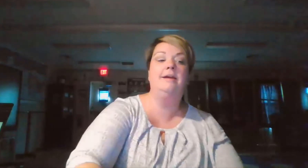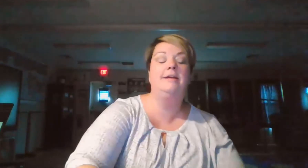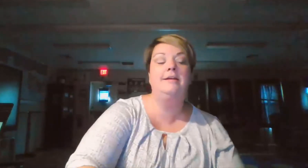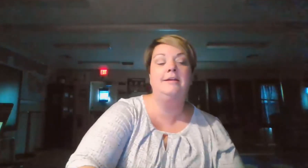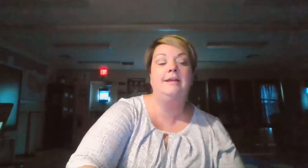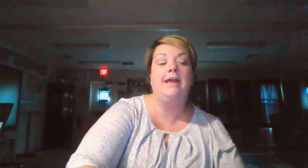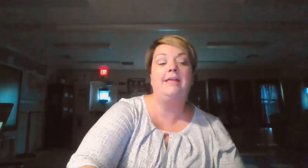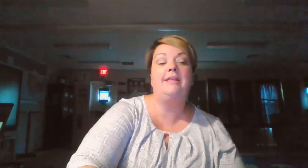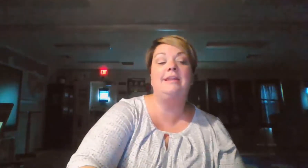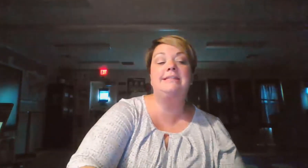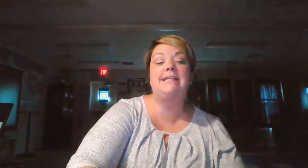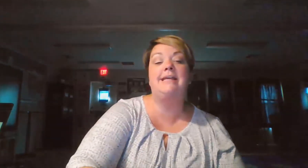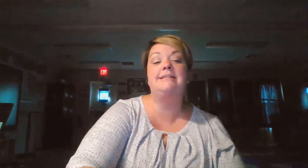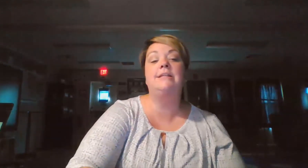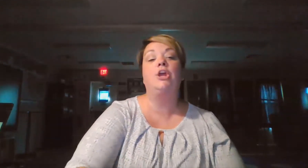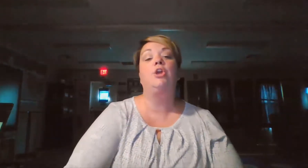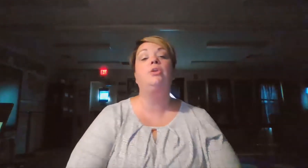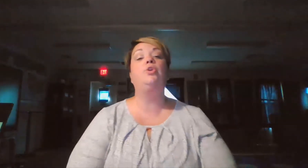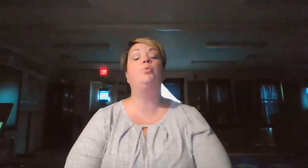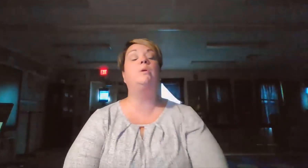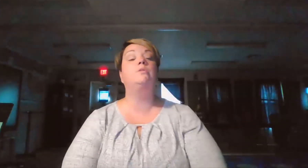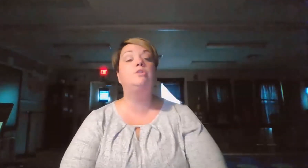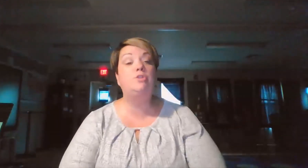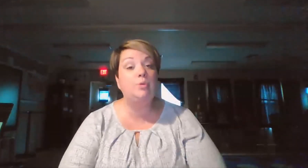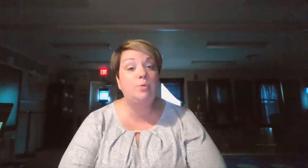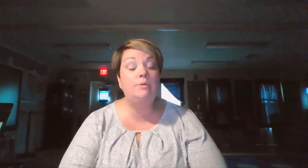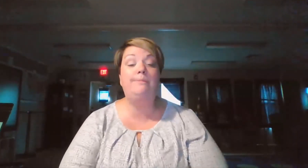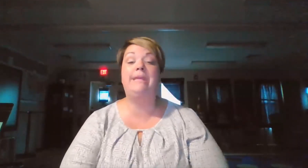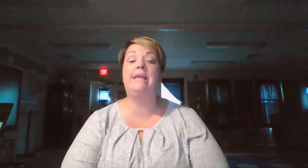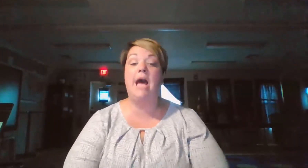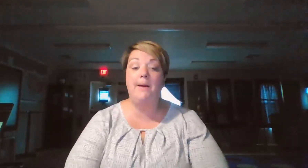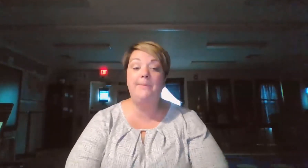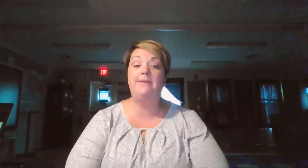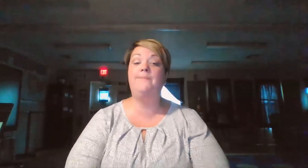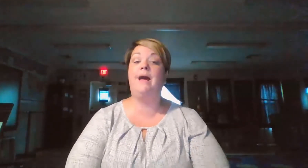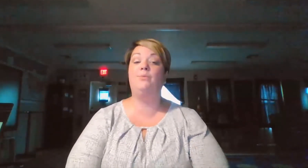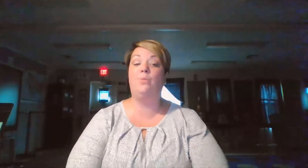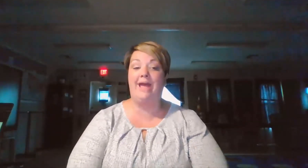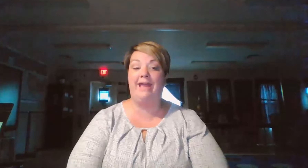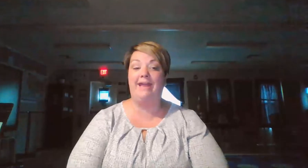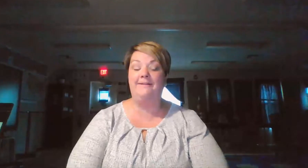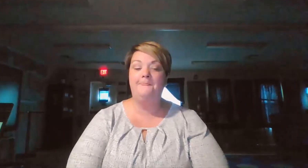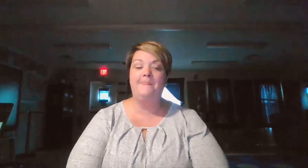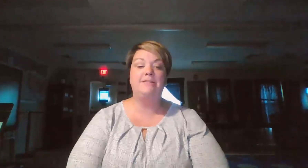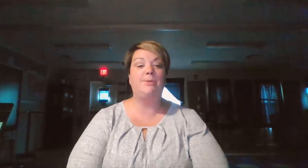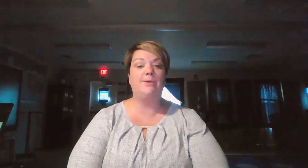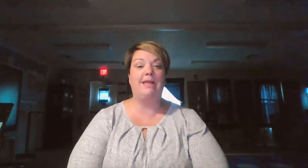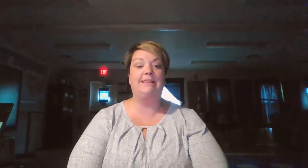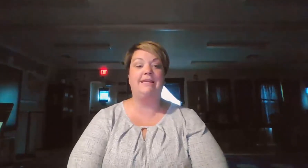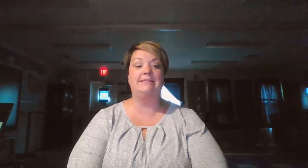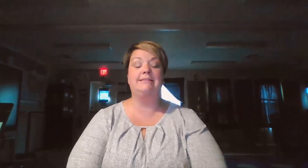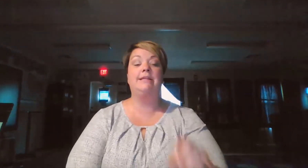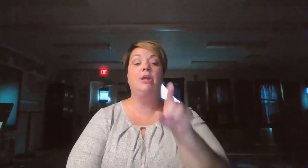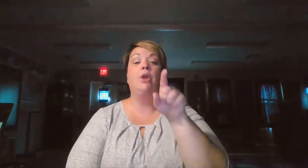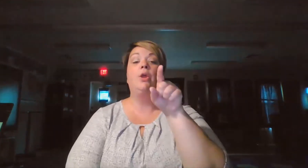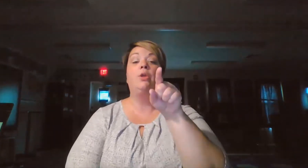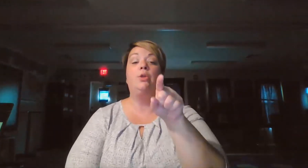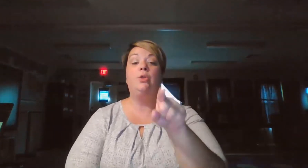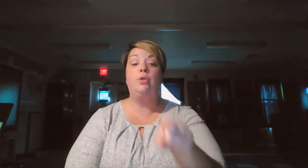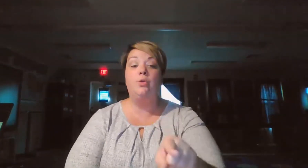And then it says, you will soon be coming my way. So we go like this. You